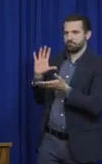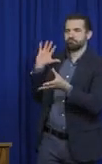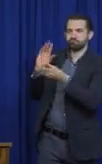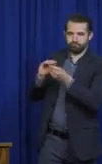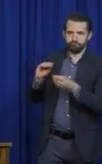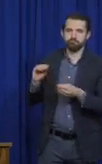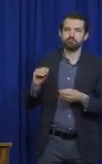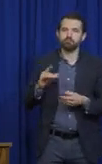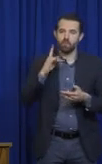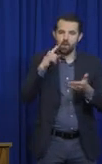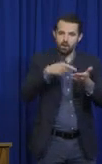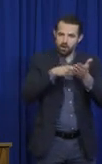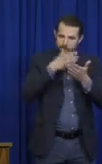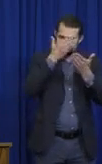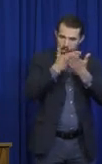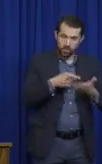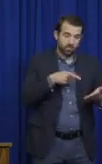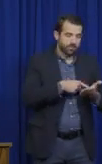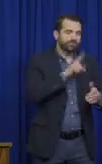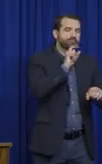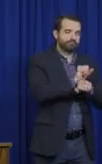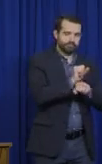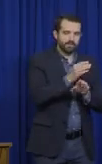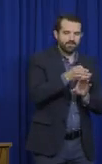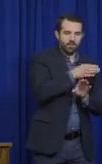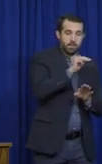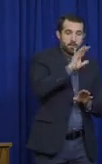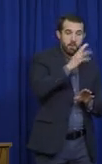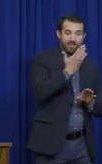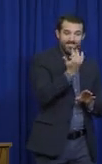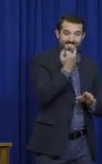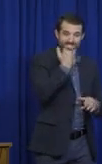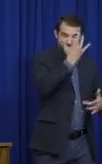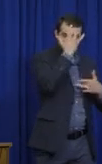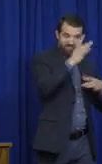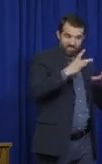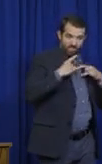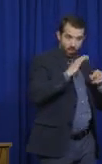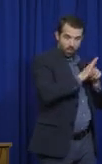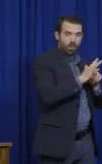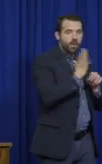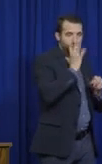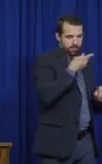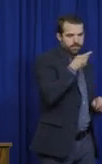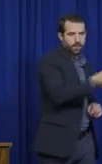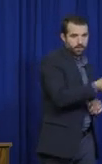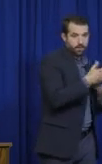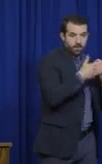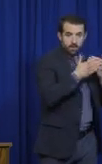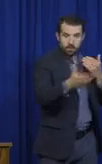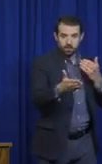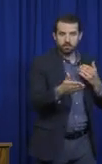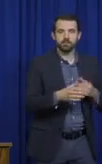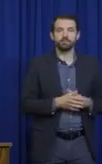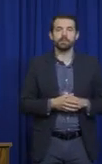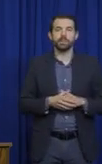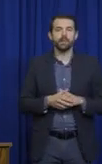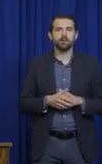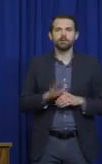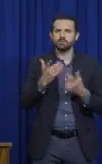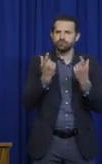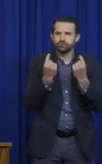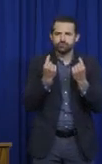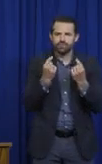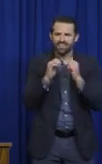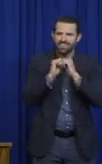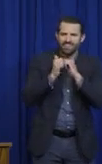Depending on your status, here's what you should do to apply for pandemic unemployment assistance. First, if